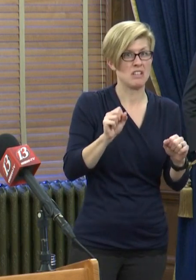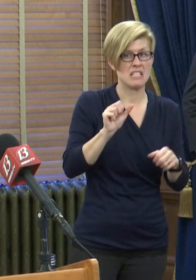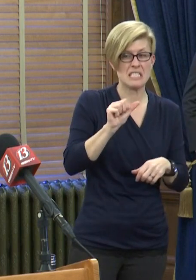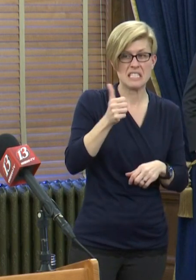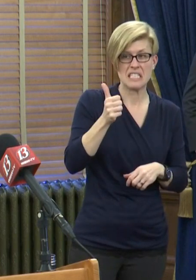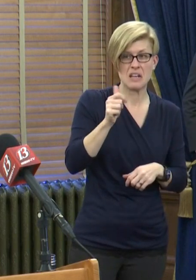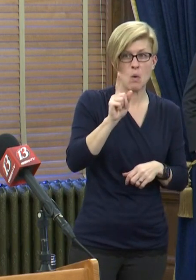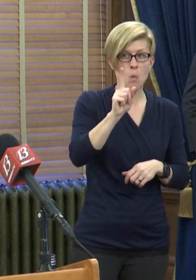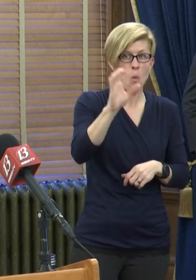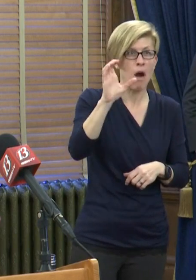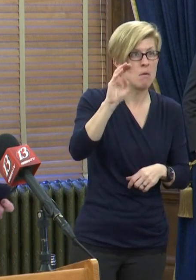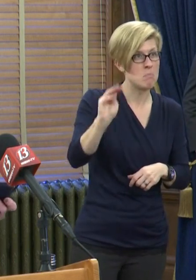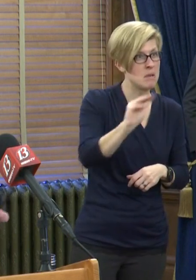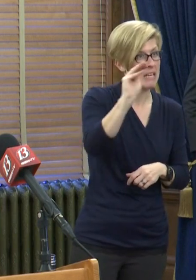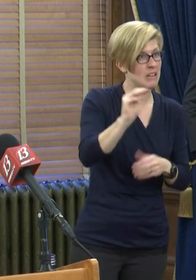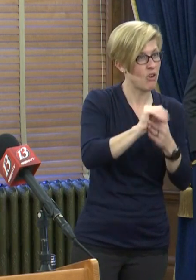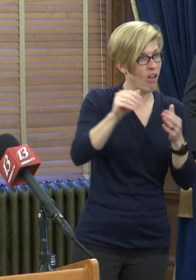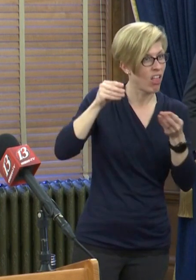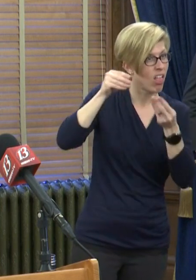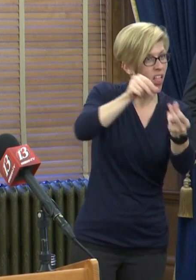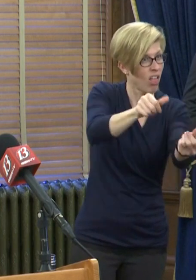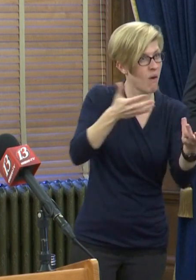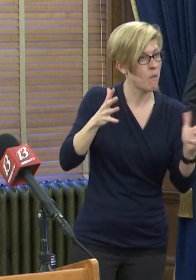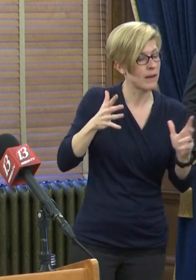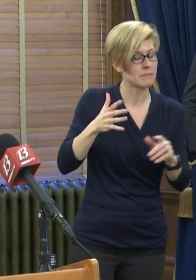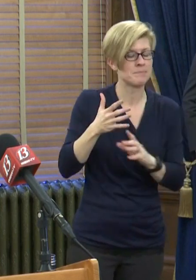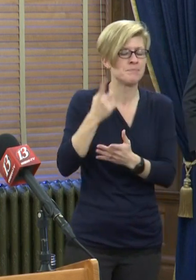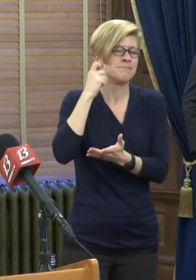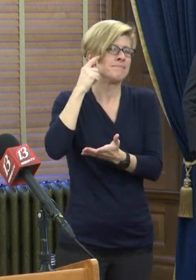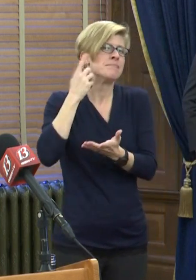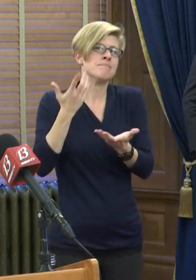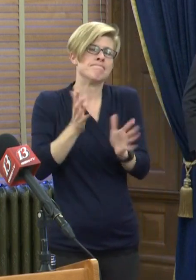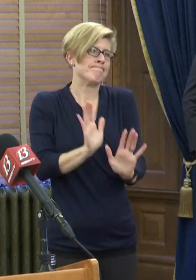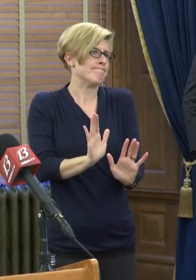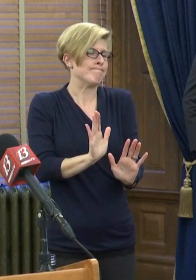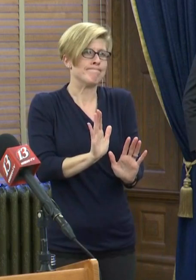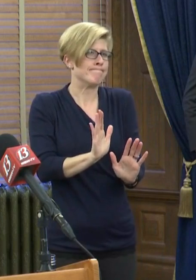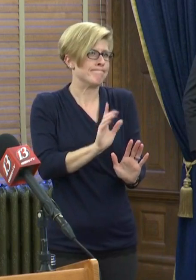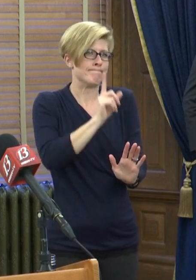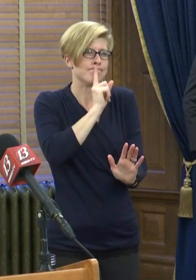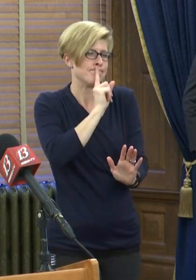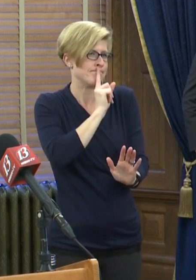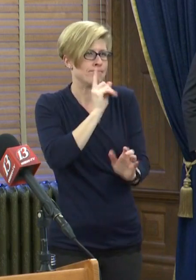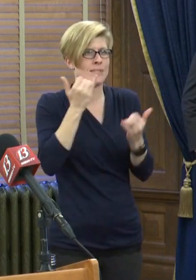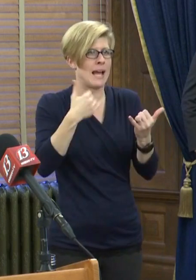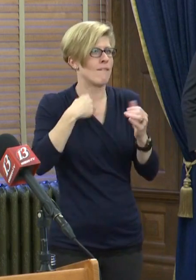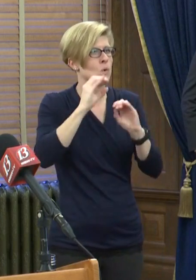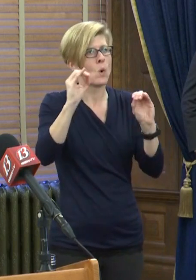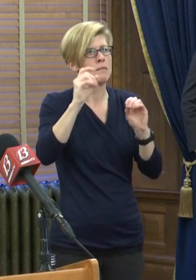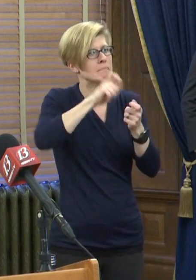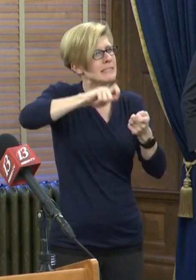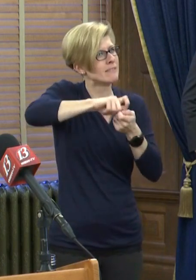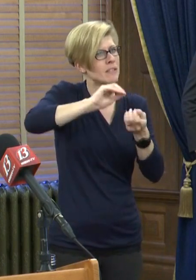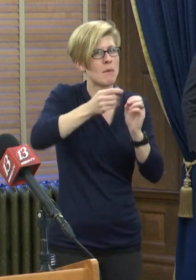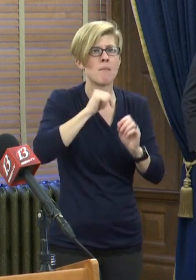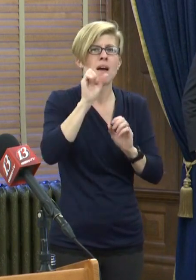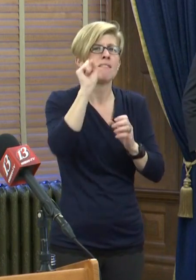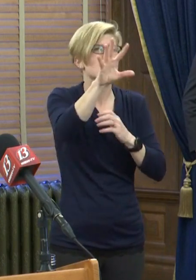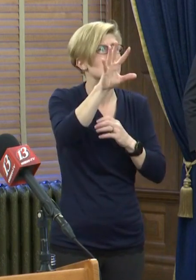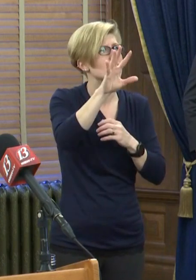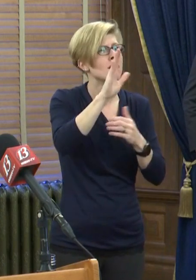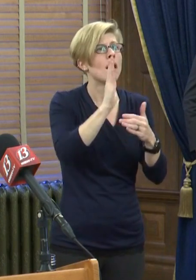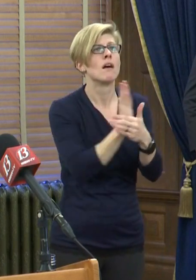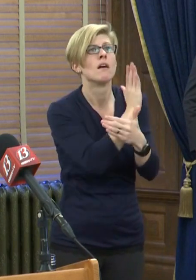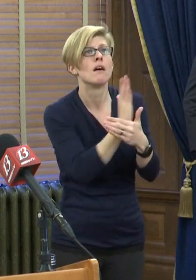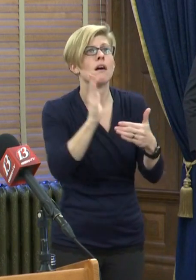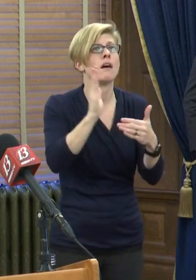hundreds of millions of dollars? Like I said, I'm not going to give you a number now. I'm not even going to give you a